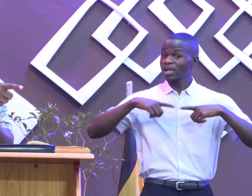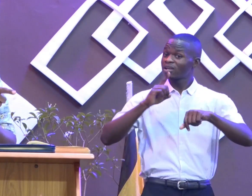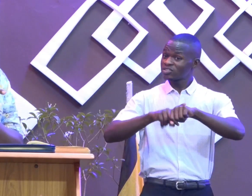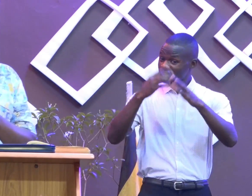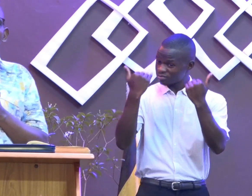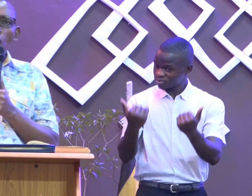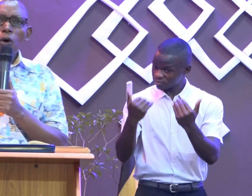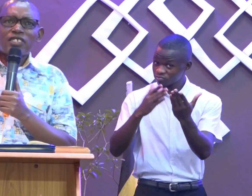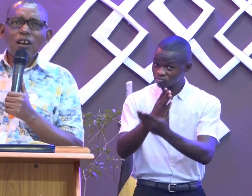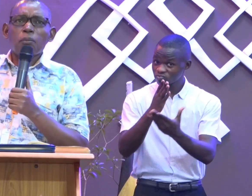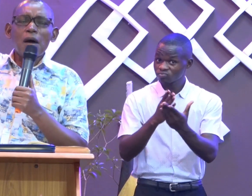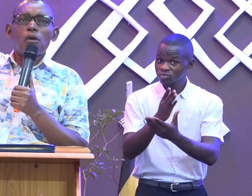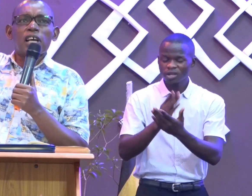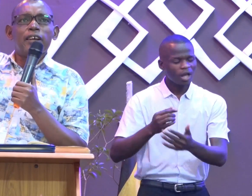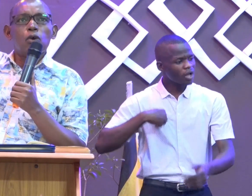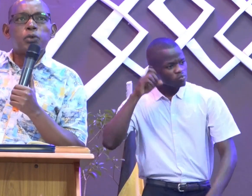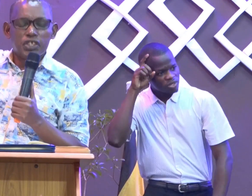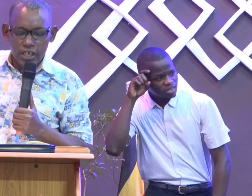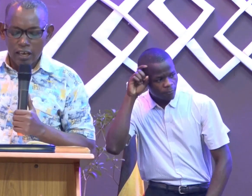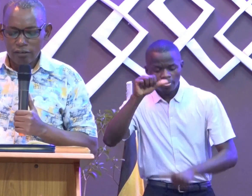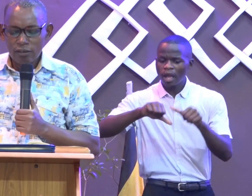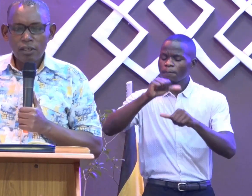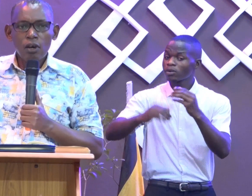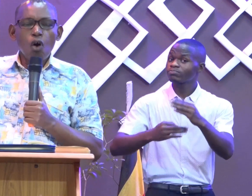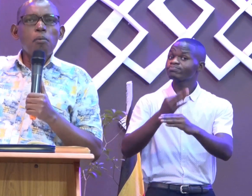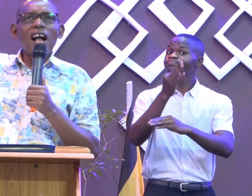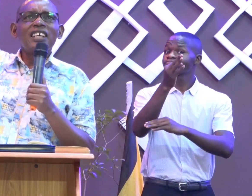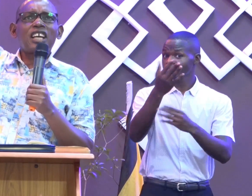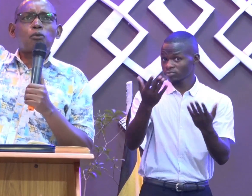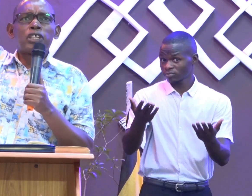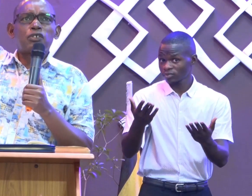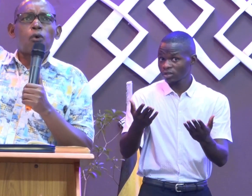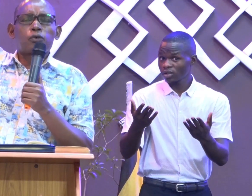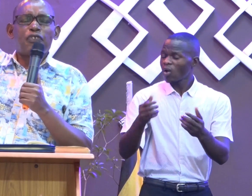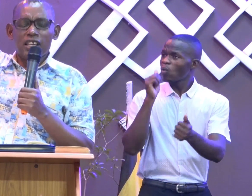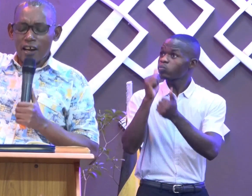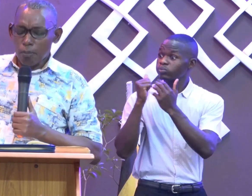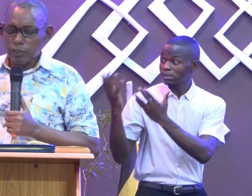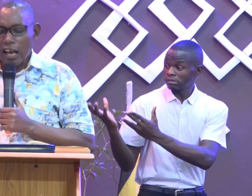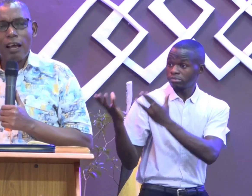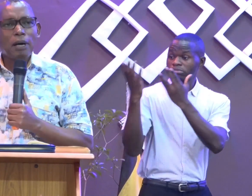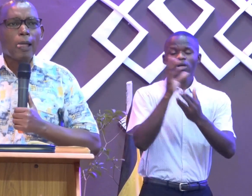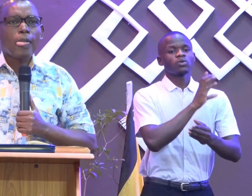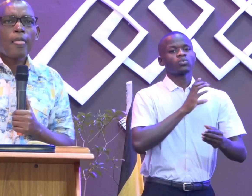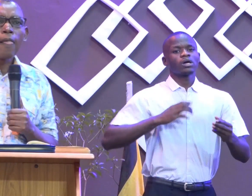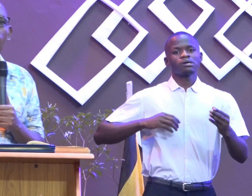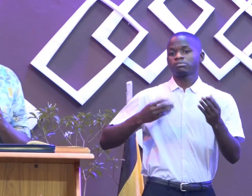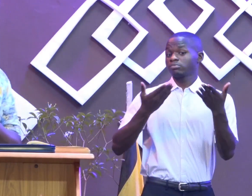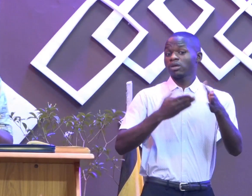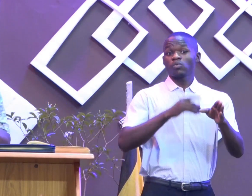ekituufu. Tulowooze ku bulamu obugenda okujja. Obwaleeta Kristo okutufiirira ku musaalaba.